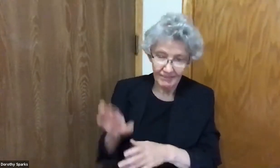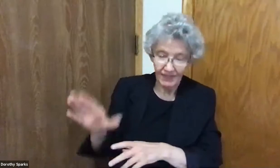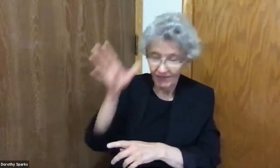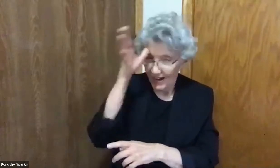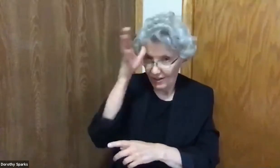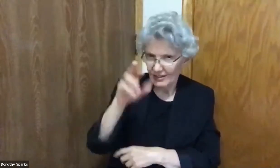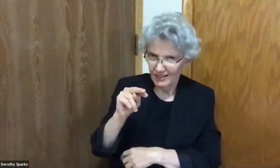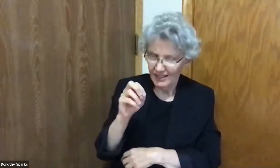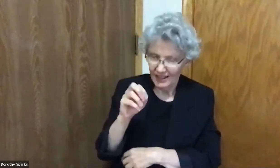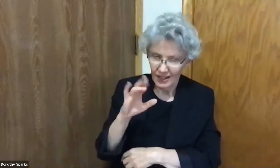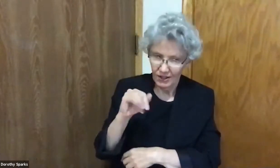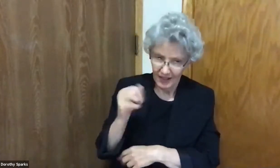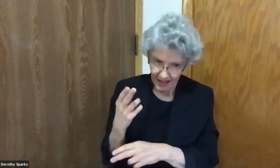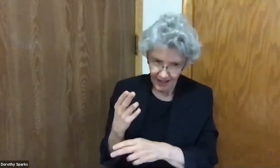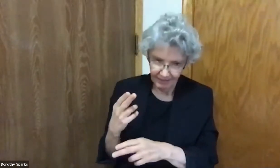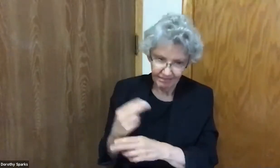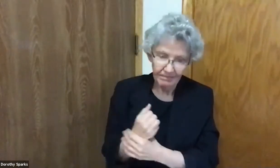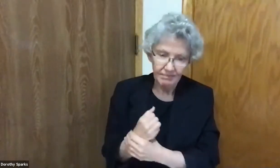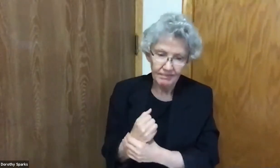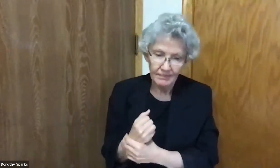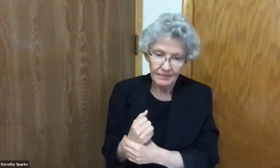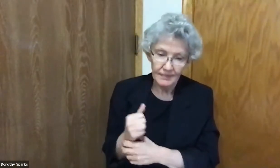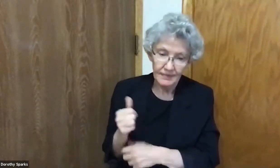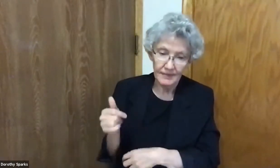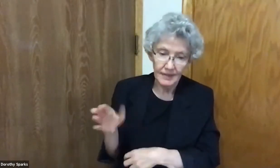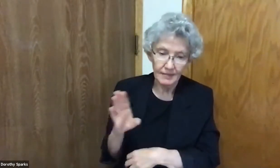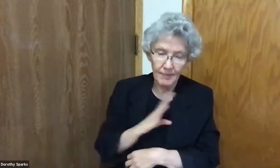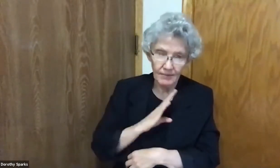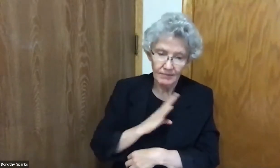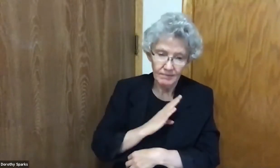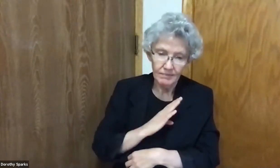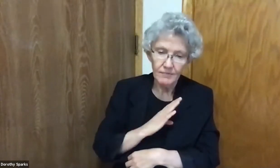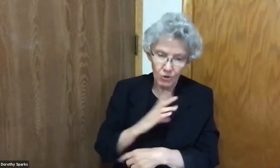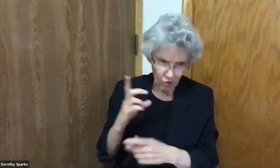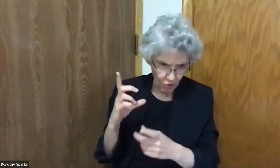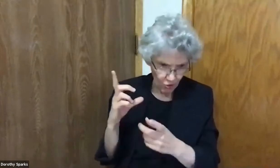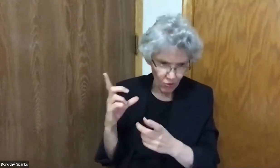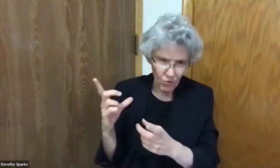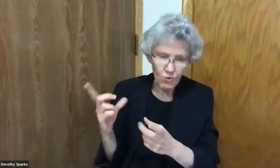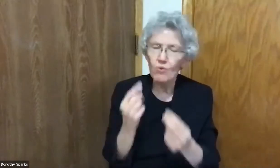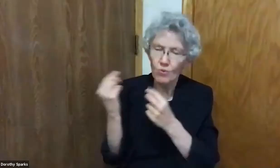I sent for Baruch, son of Neriah, and asked him to help me.